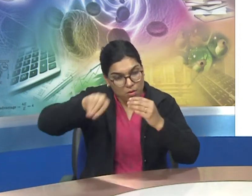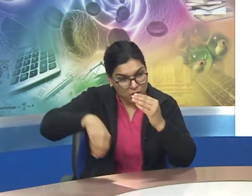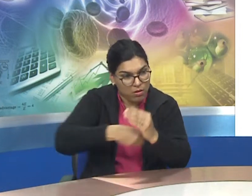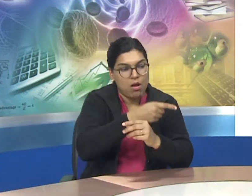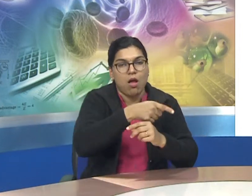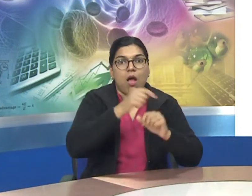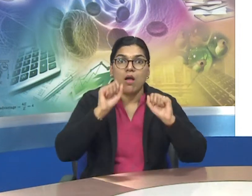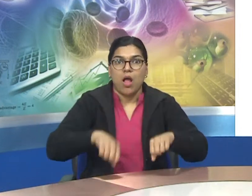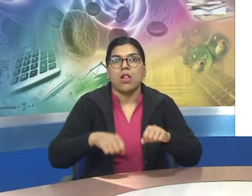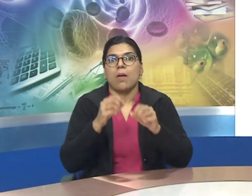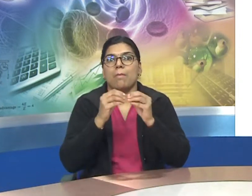the